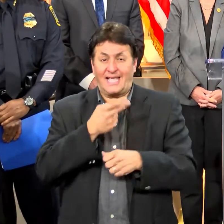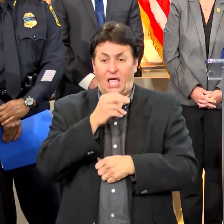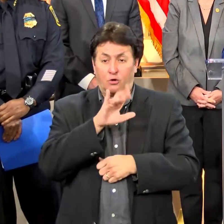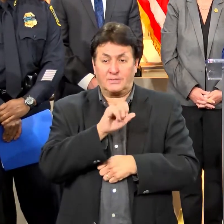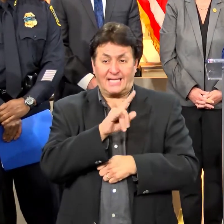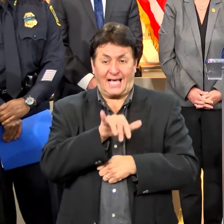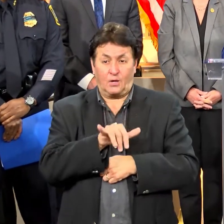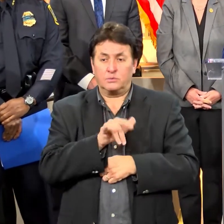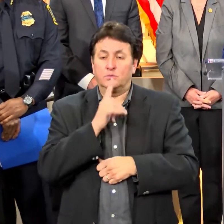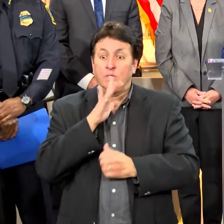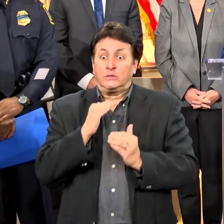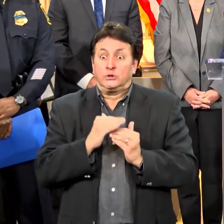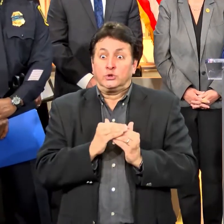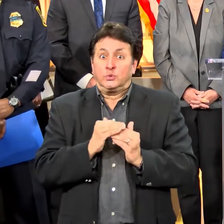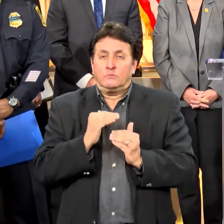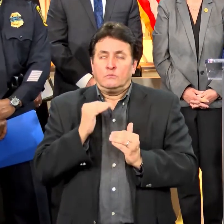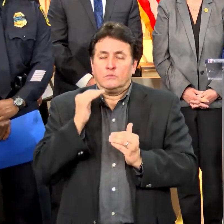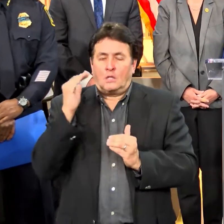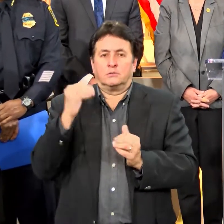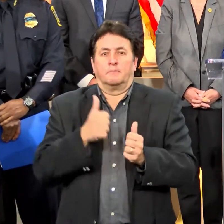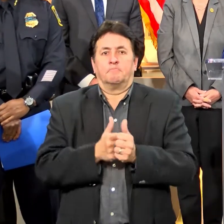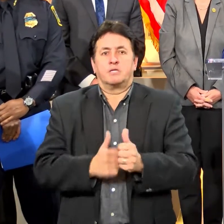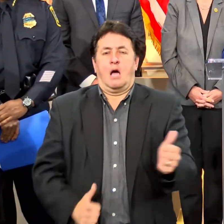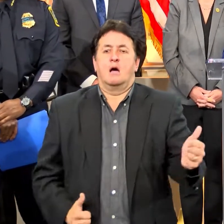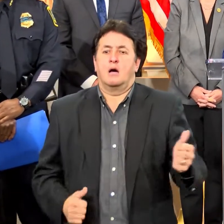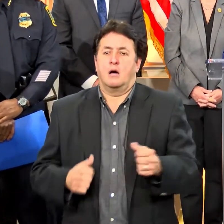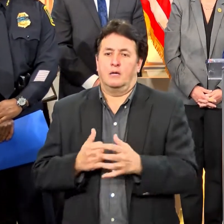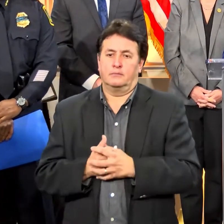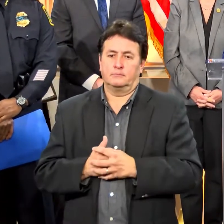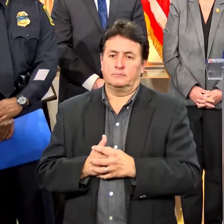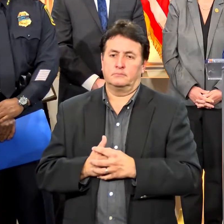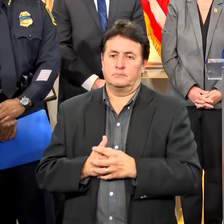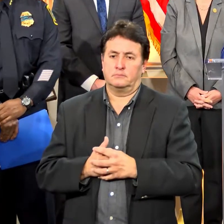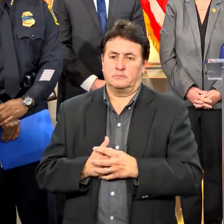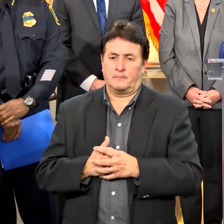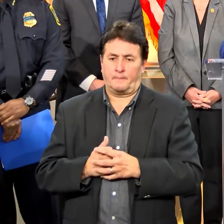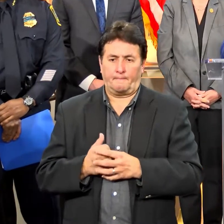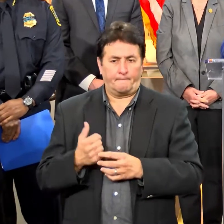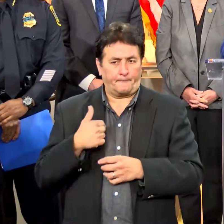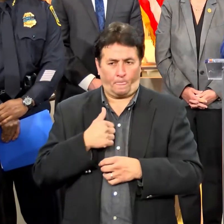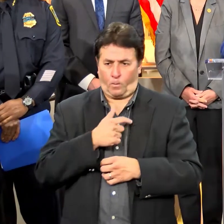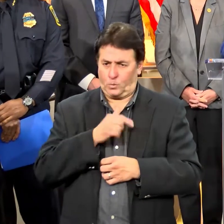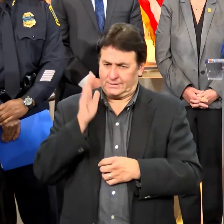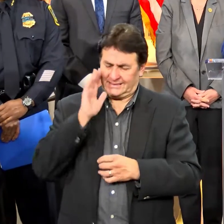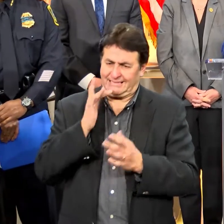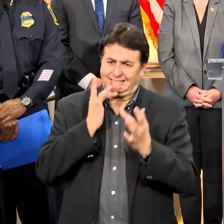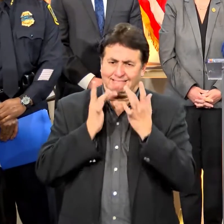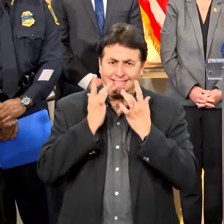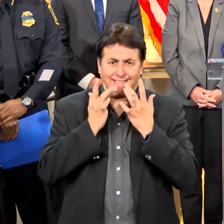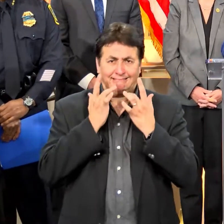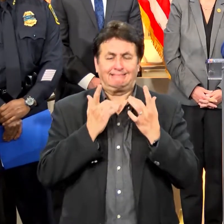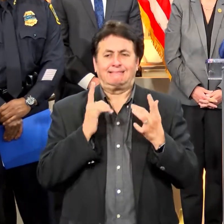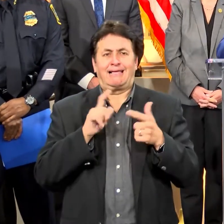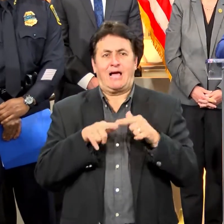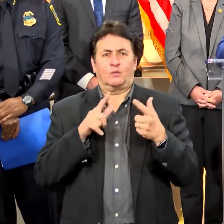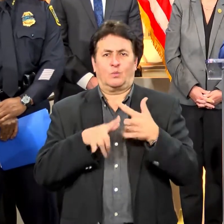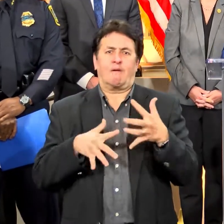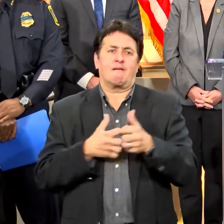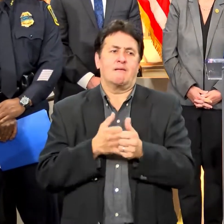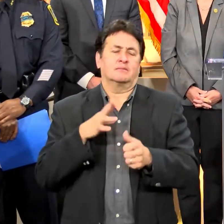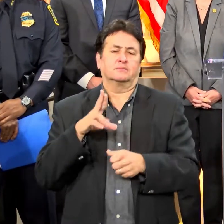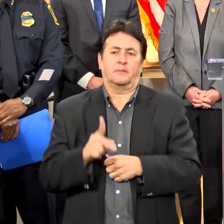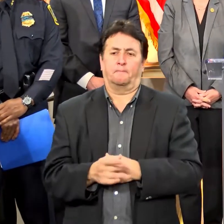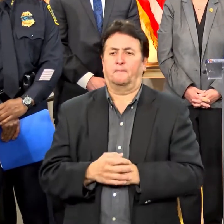much, and we will always be running against the grain. The criminal justice system does not